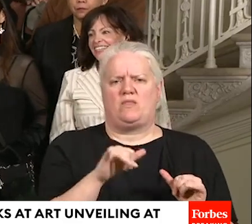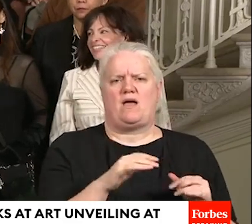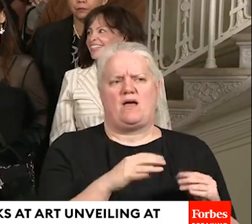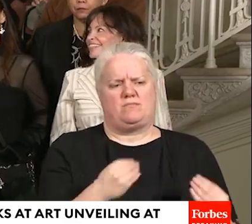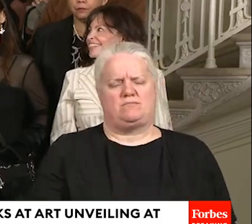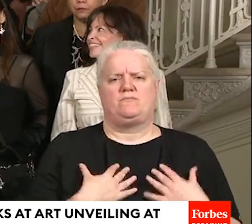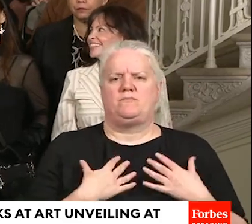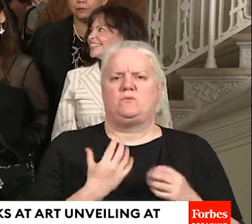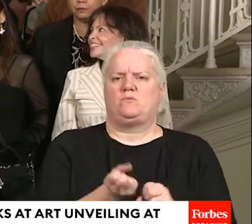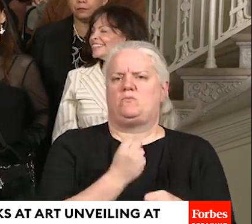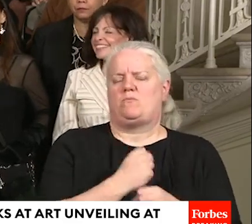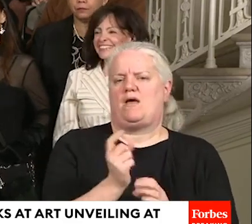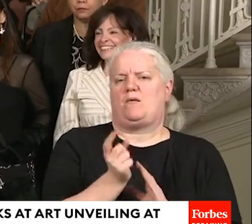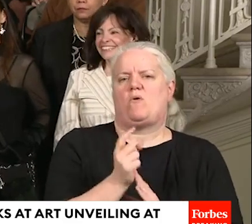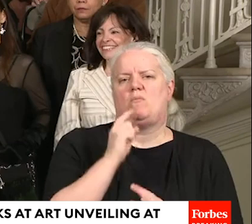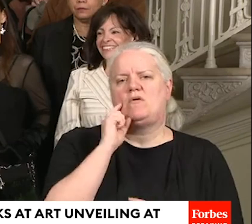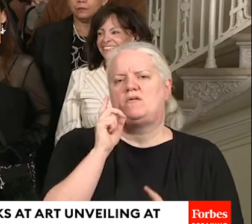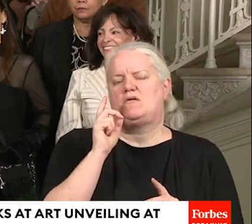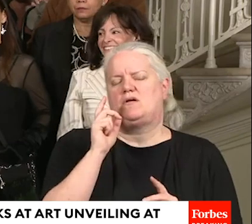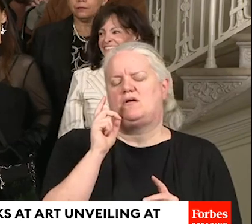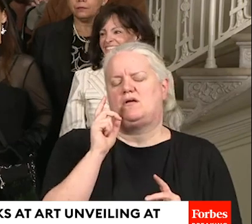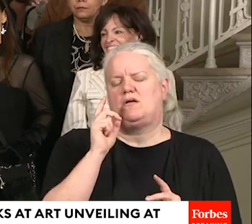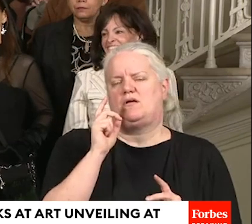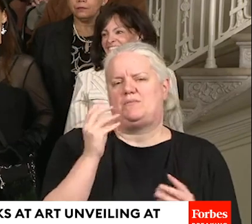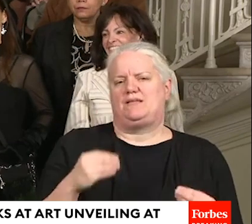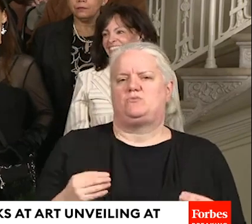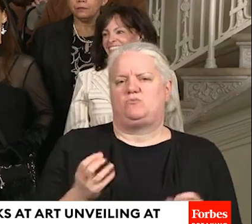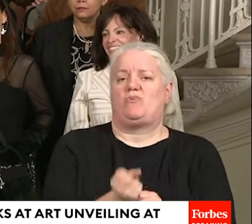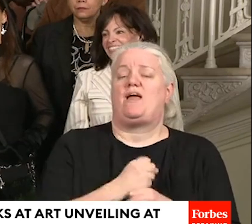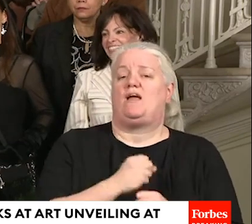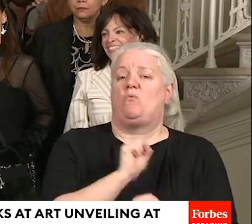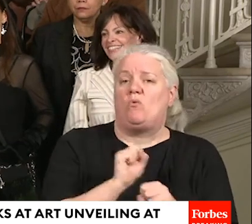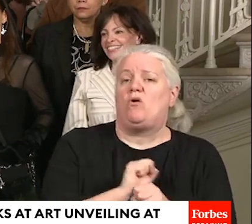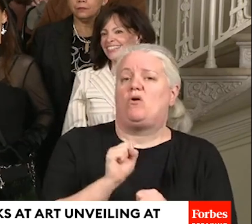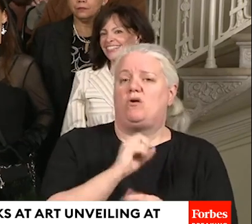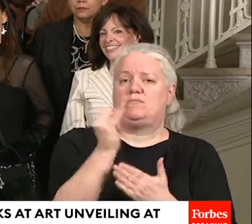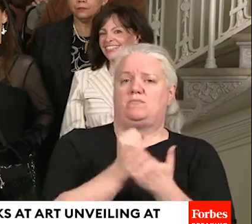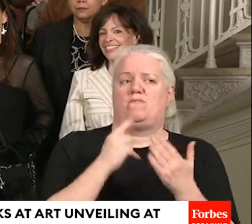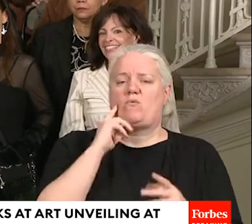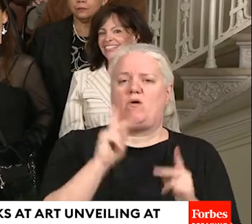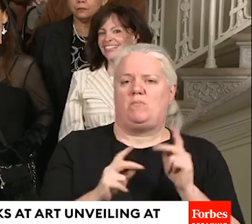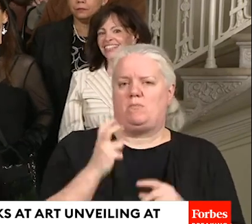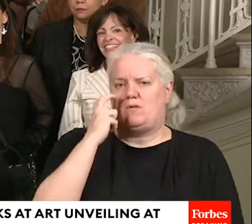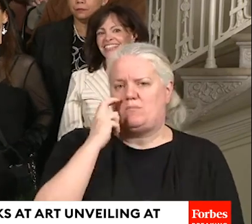for people who are visually impaired, and give them an opportunity first to see